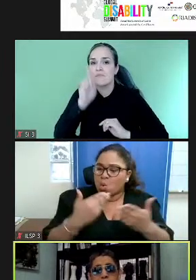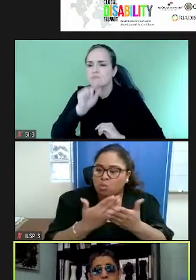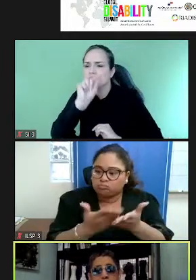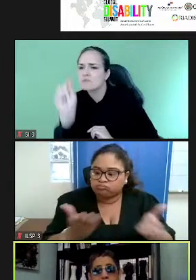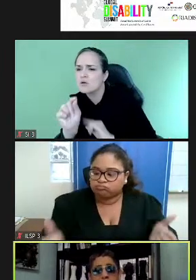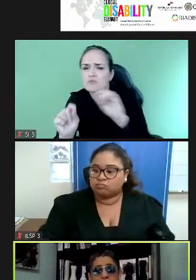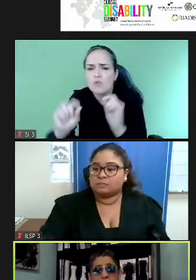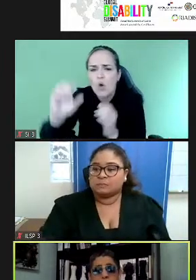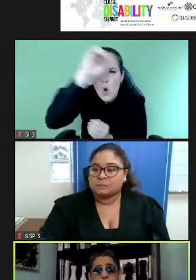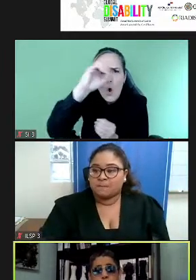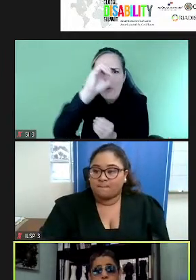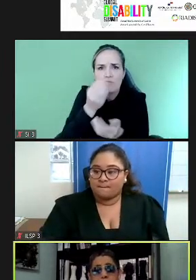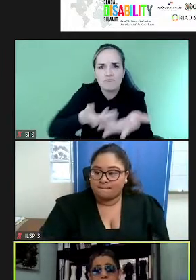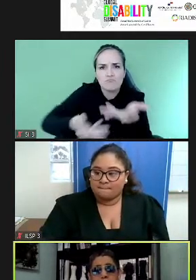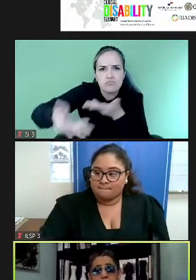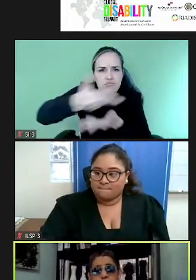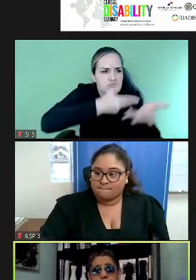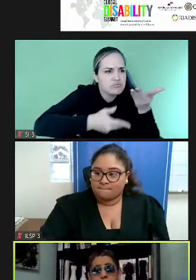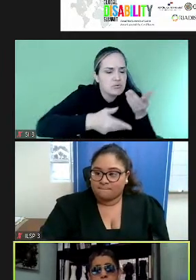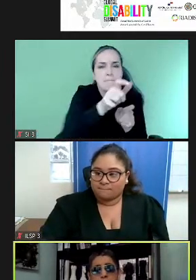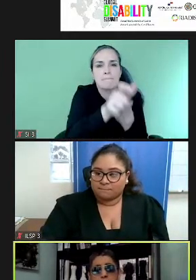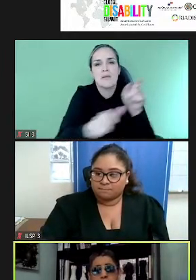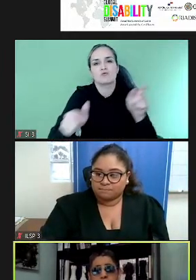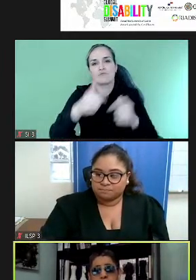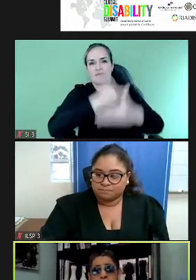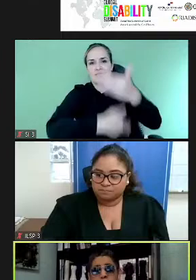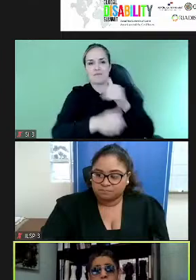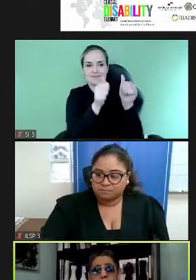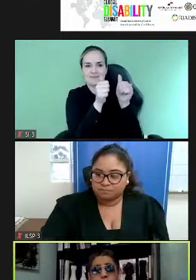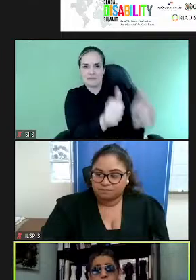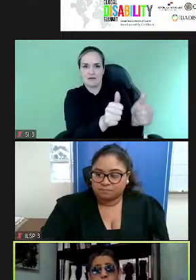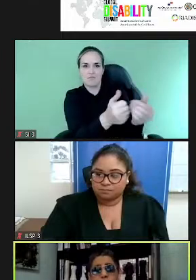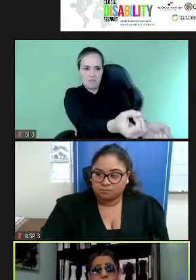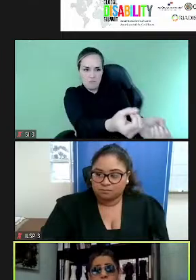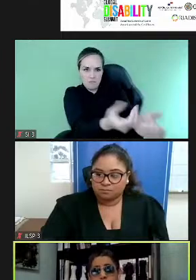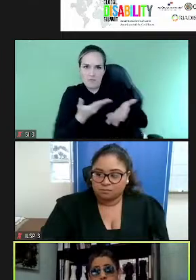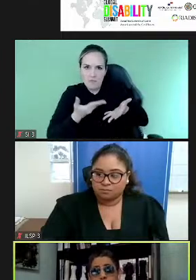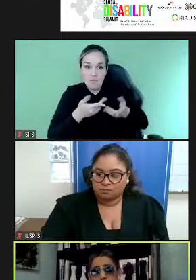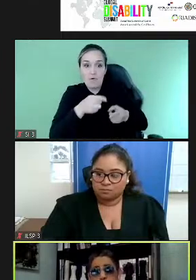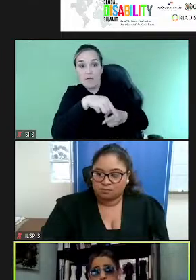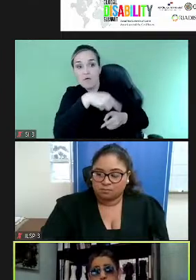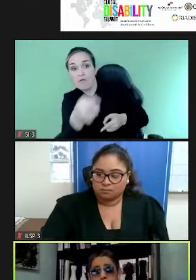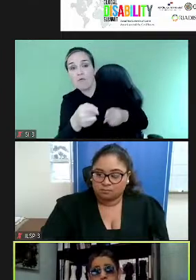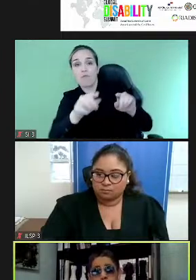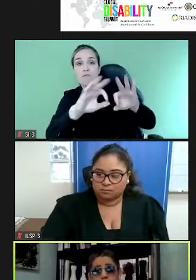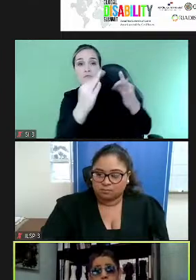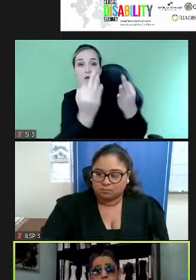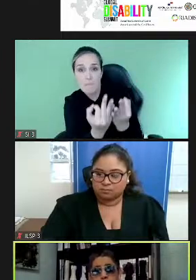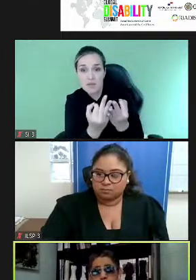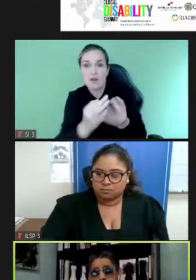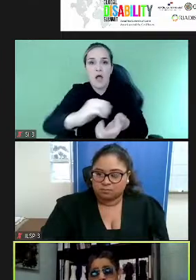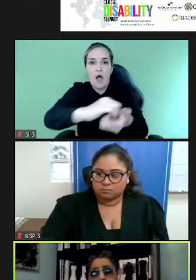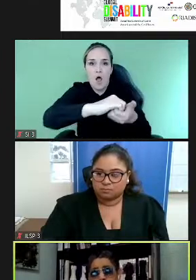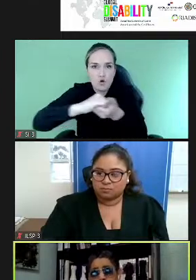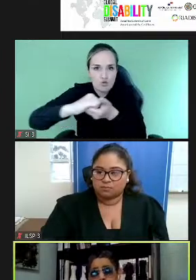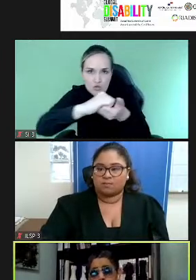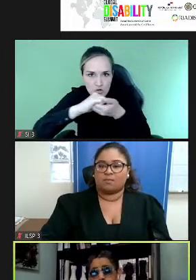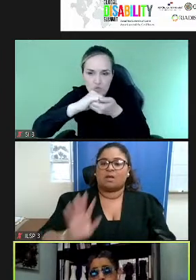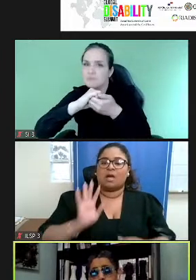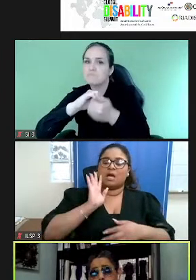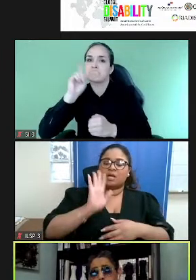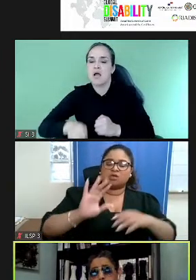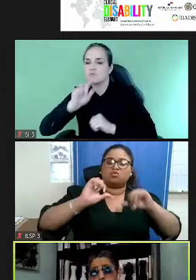carried out especially in aspects related to disabilities this consultation to persons with disabilities their